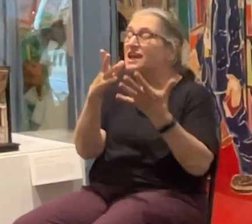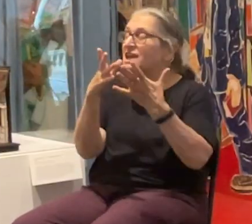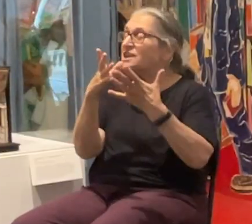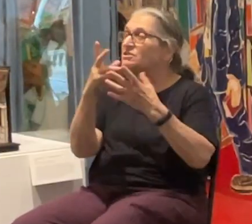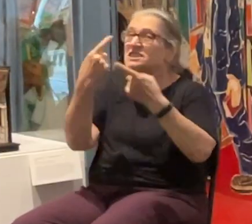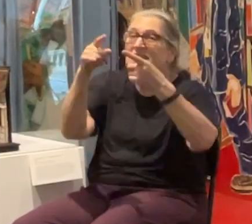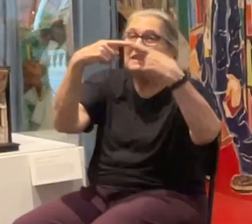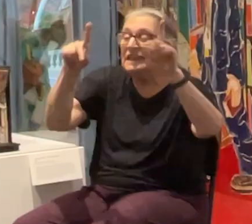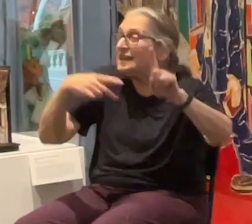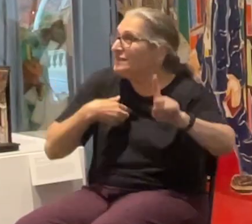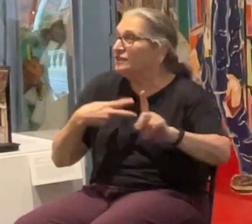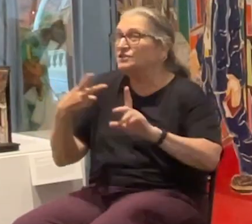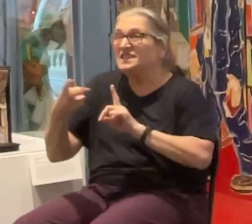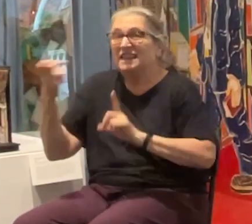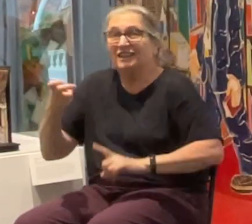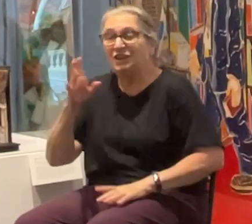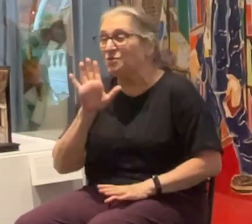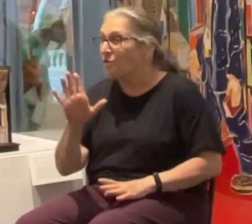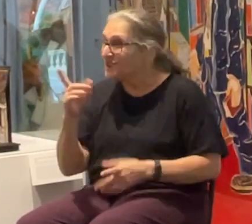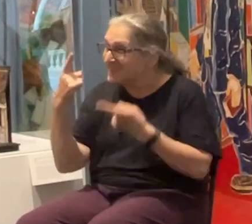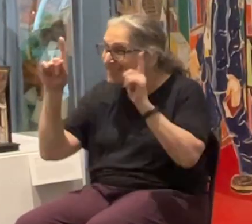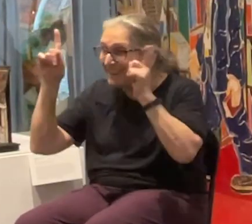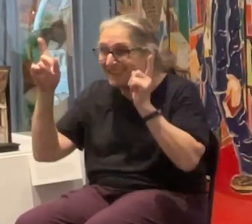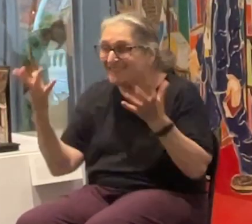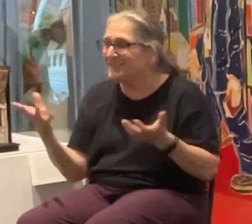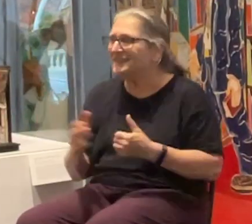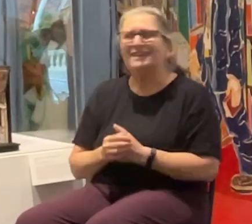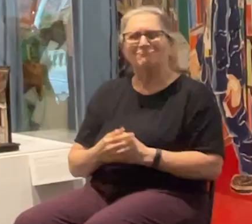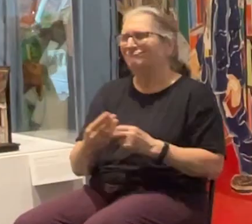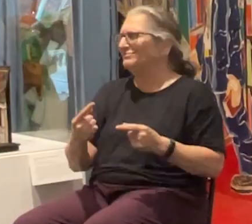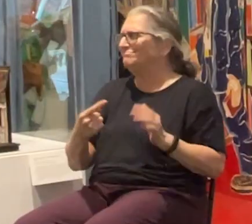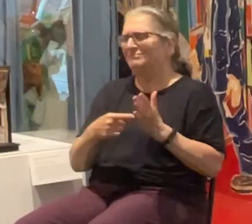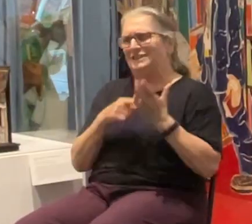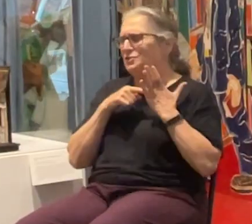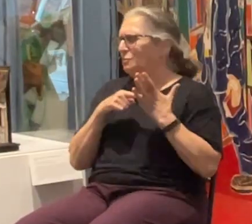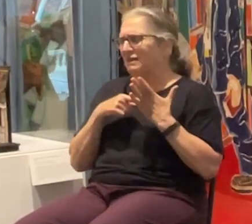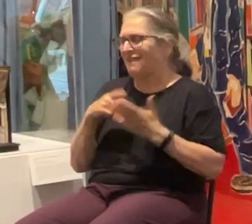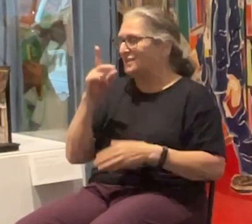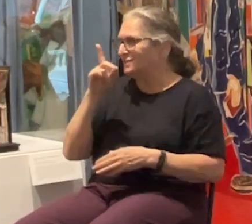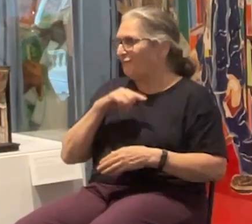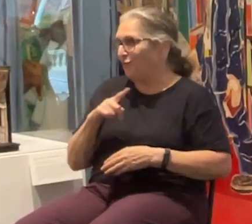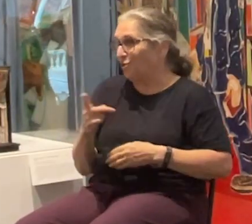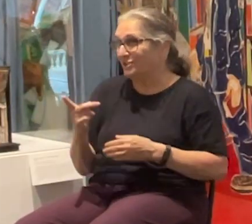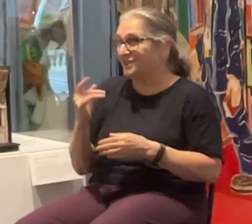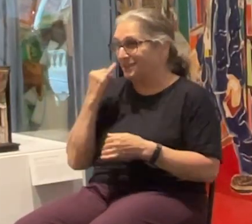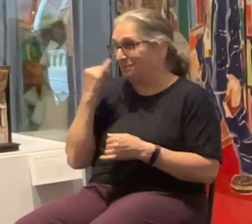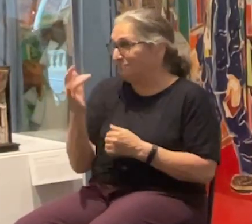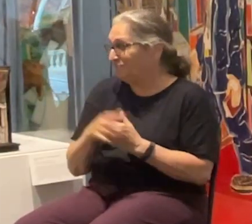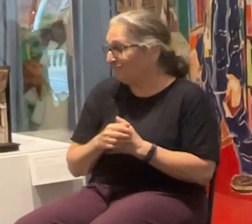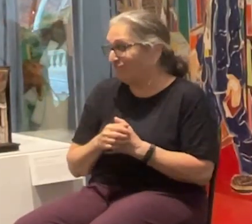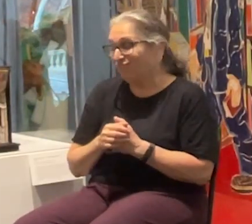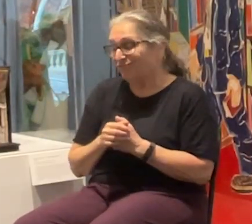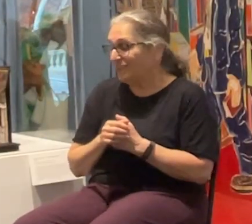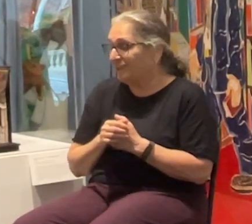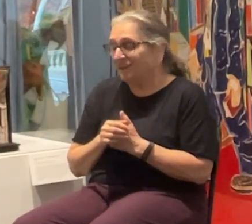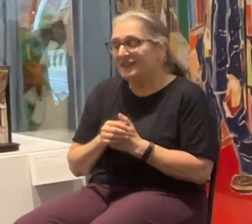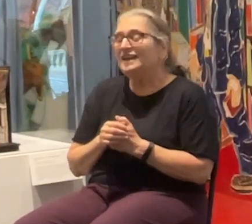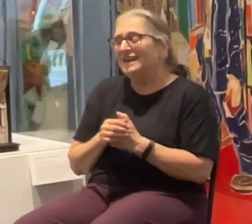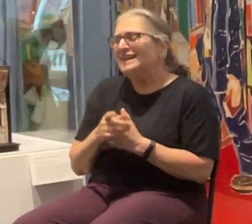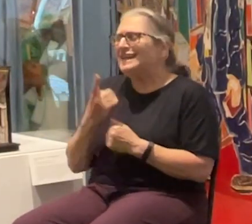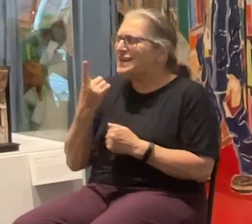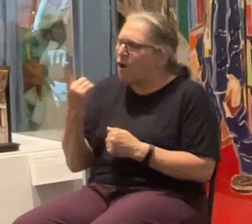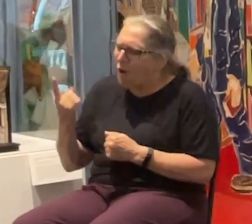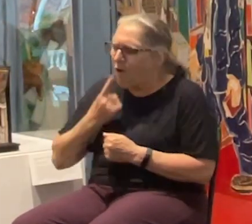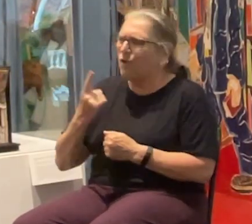you potentially. And I think he really showed me that that's a false idea. And so, you know, just he